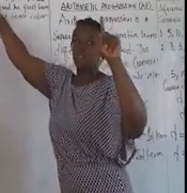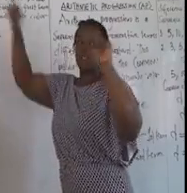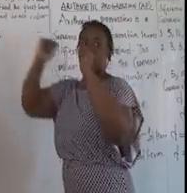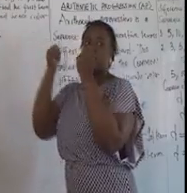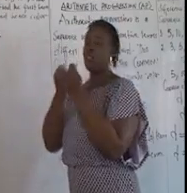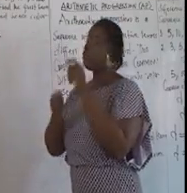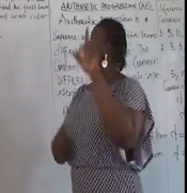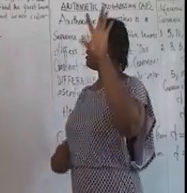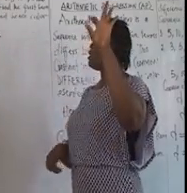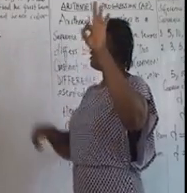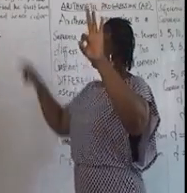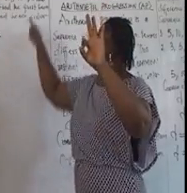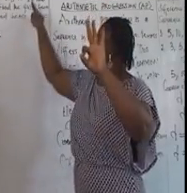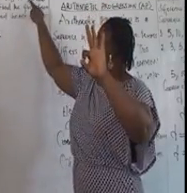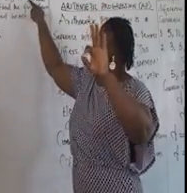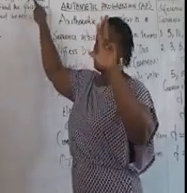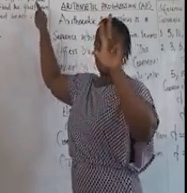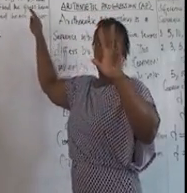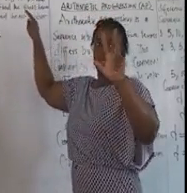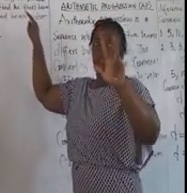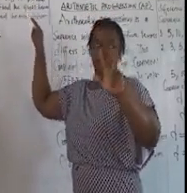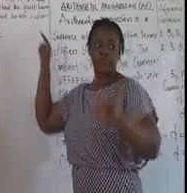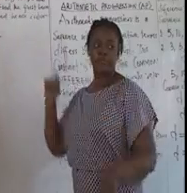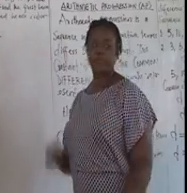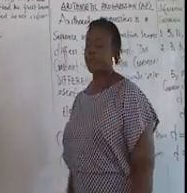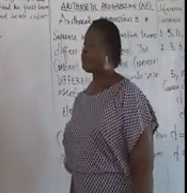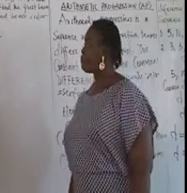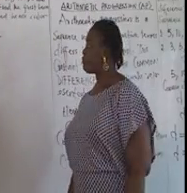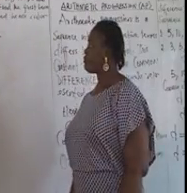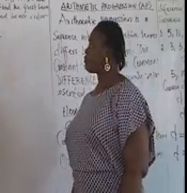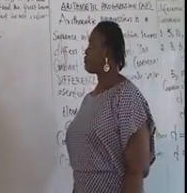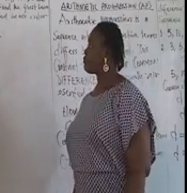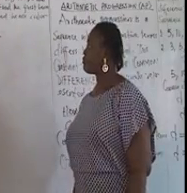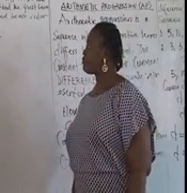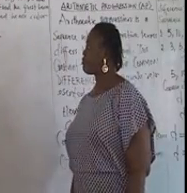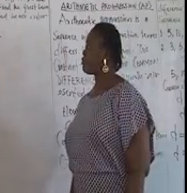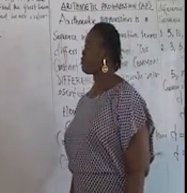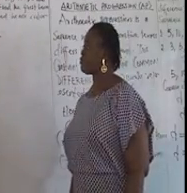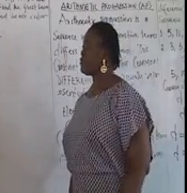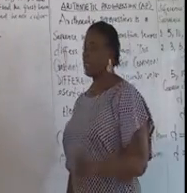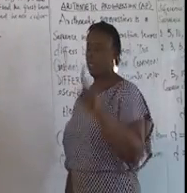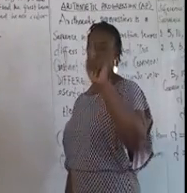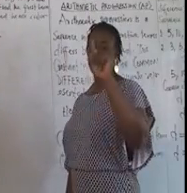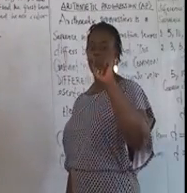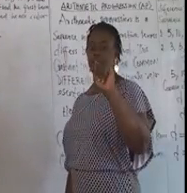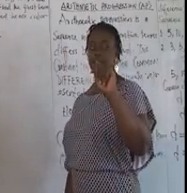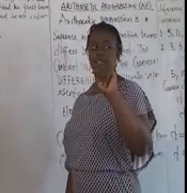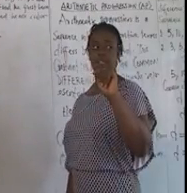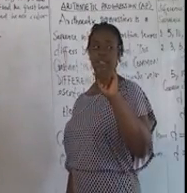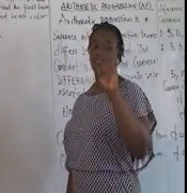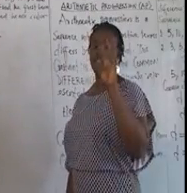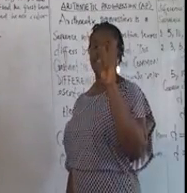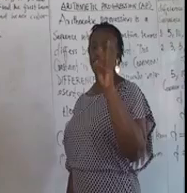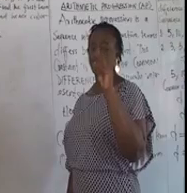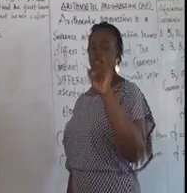This 16, they told us, is 93. Don't be confused about